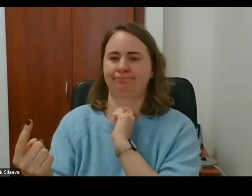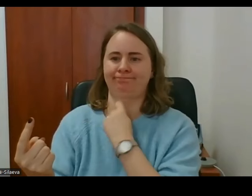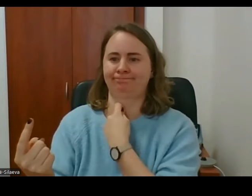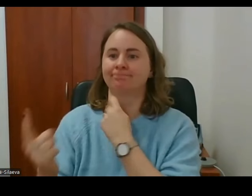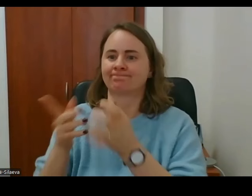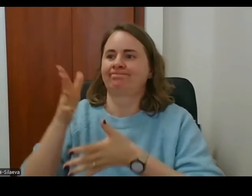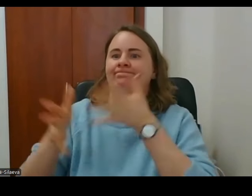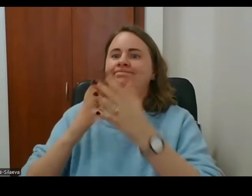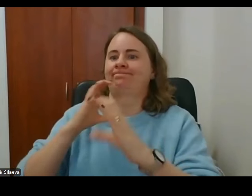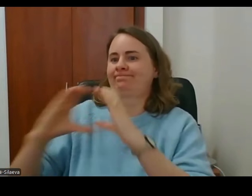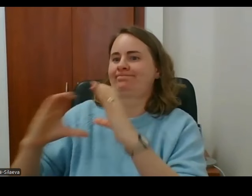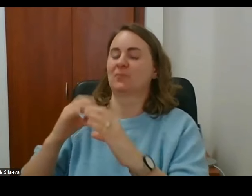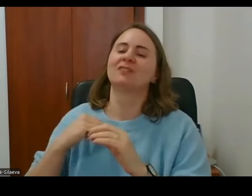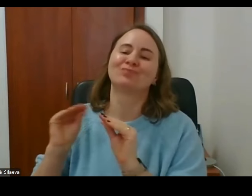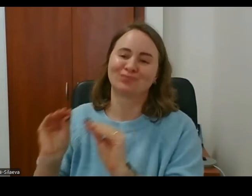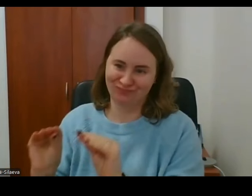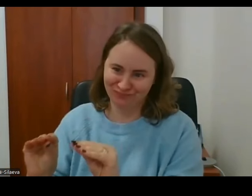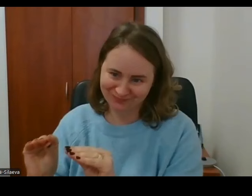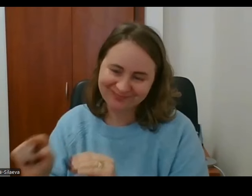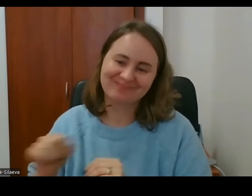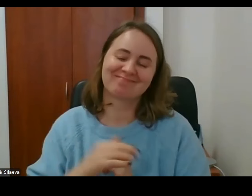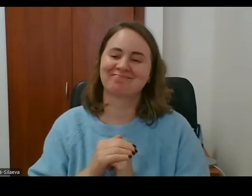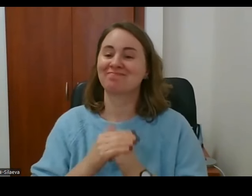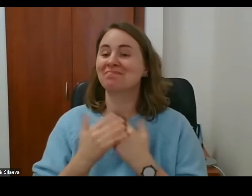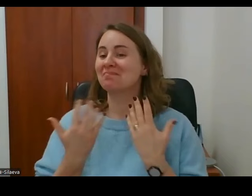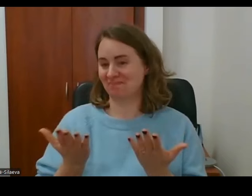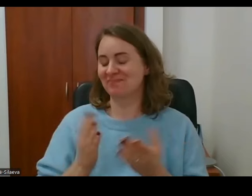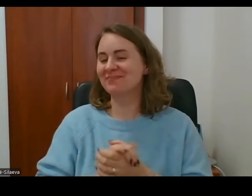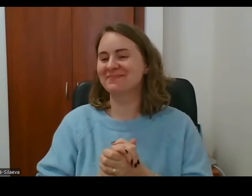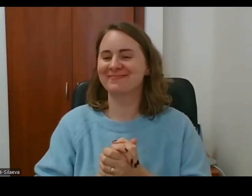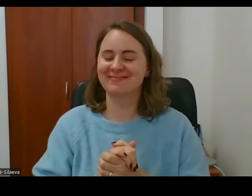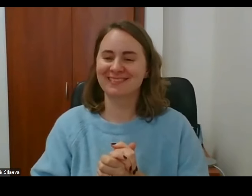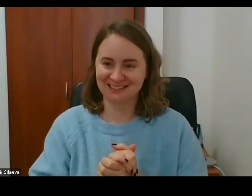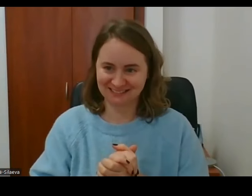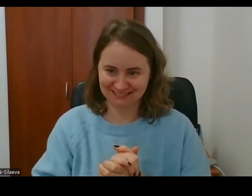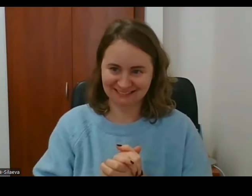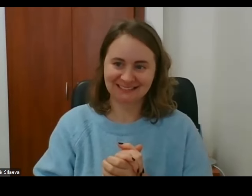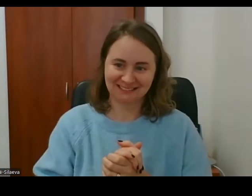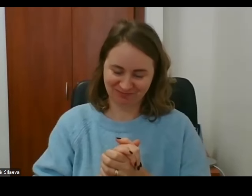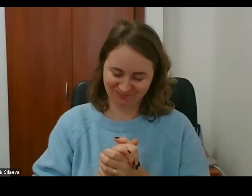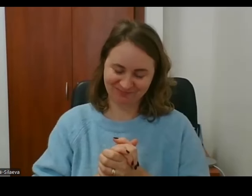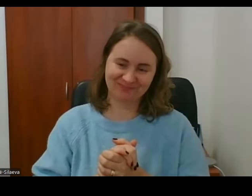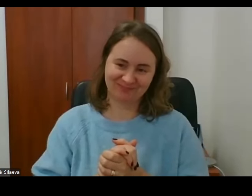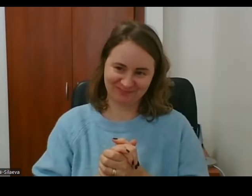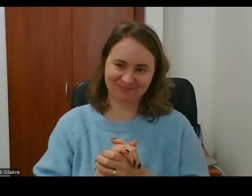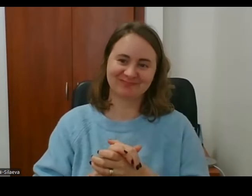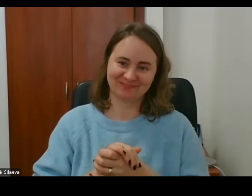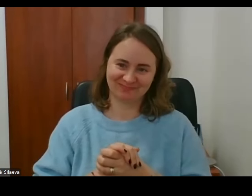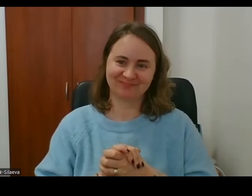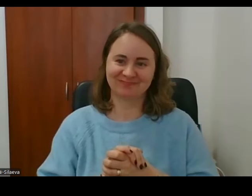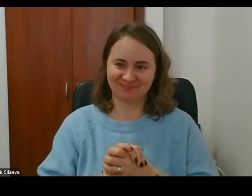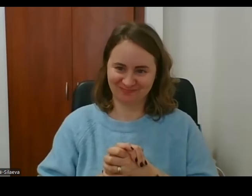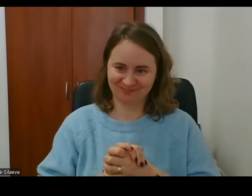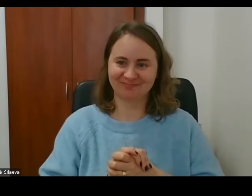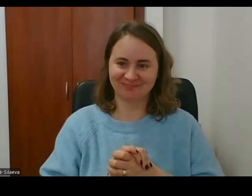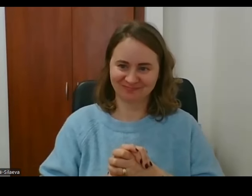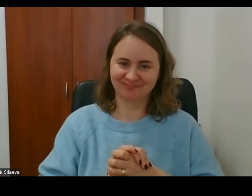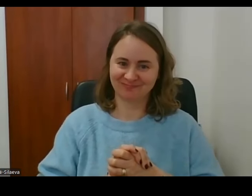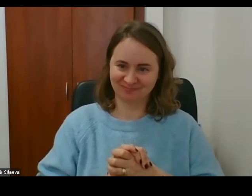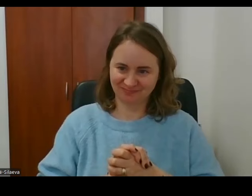disorders. And another thing that I do is right now I work with one uh,